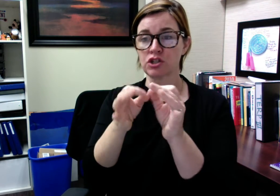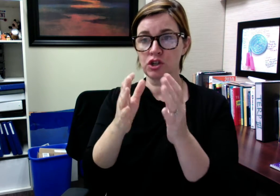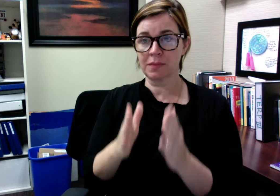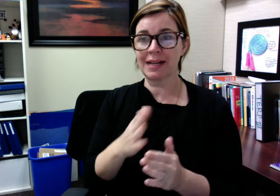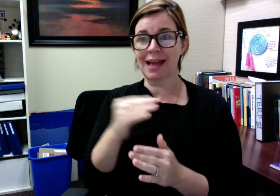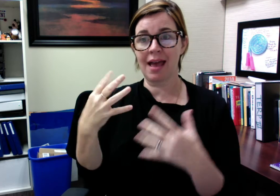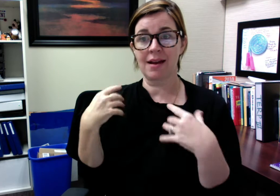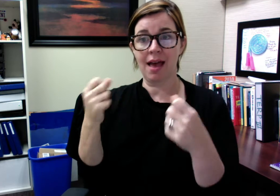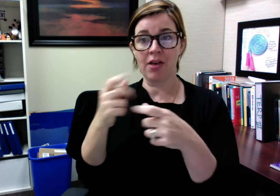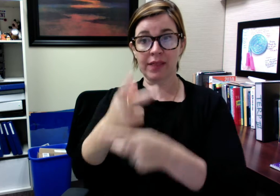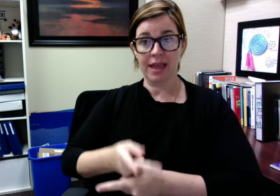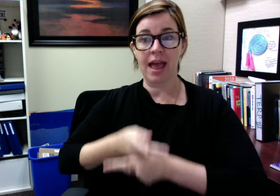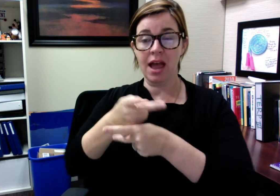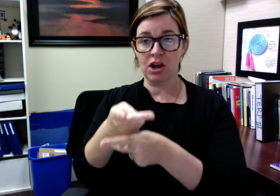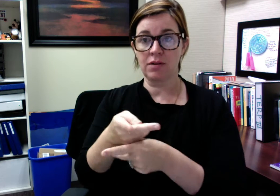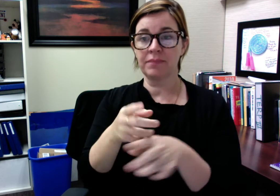also known as the